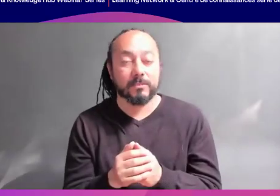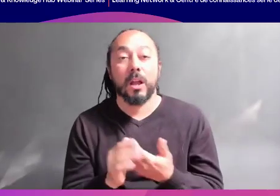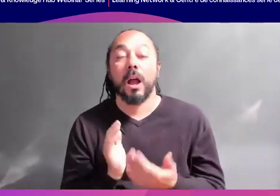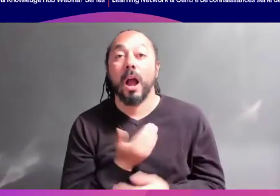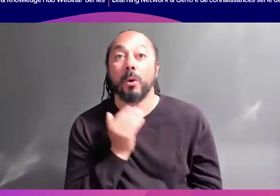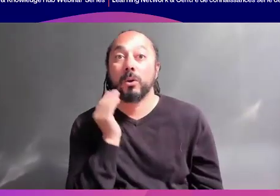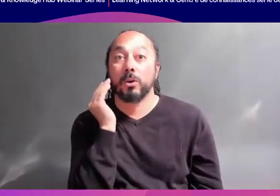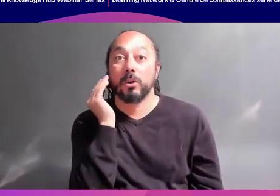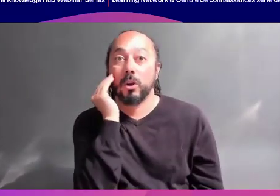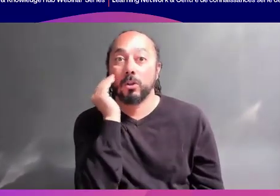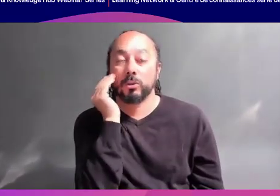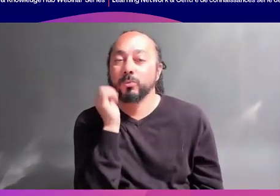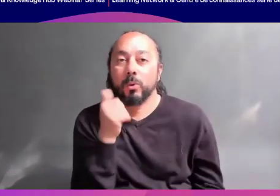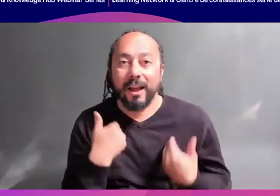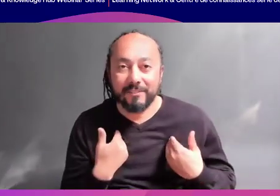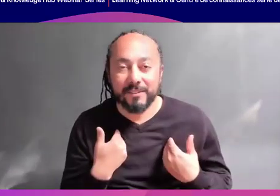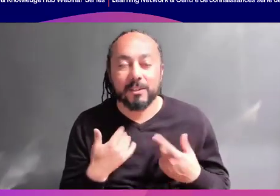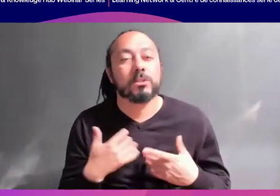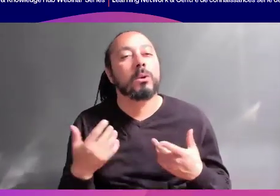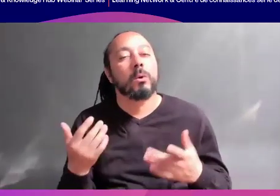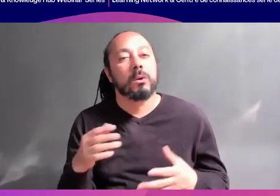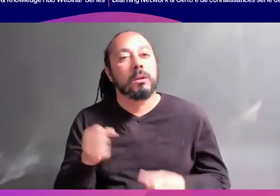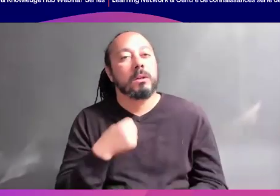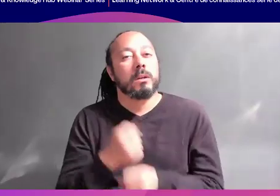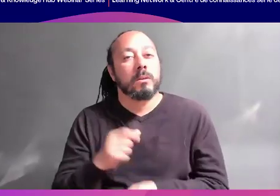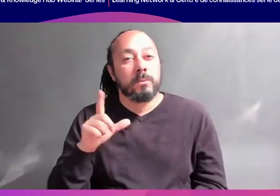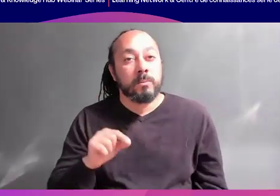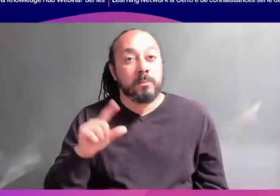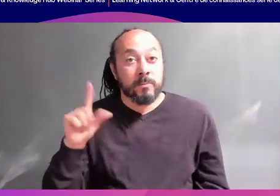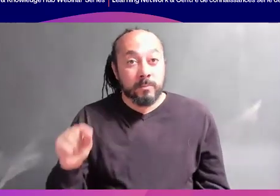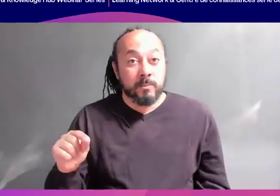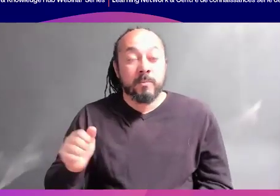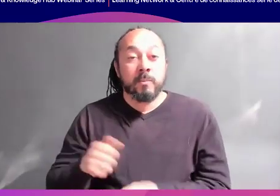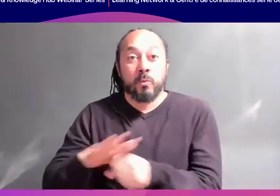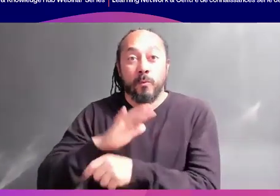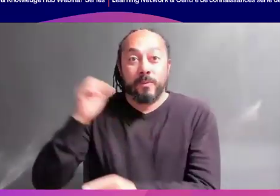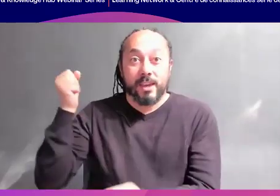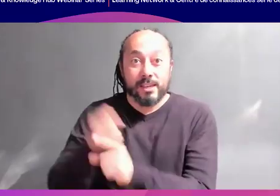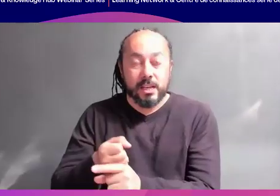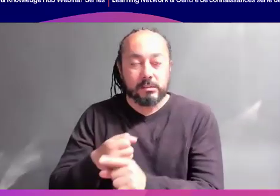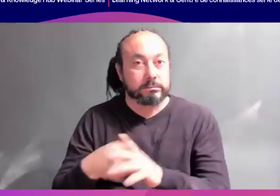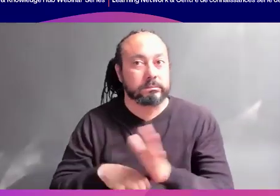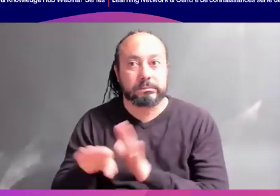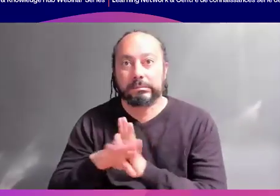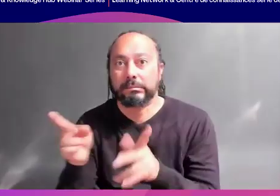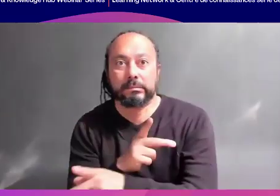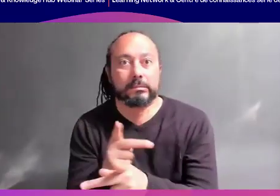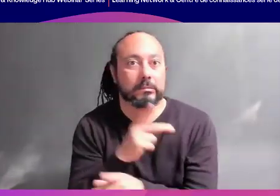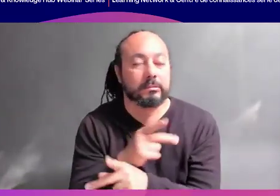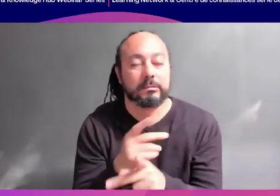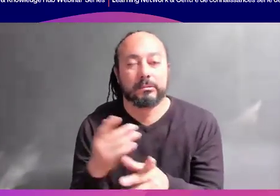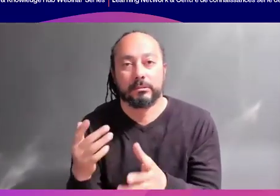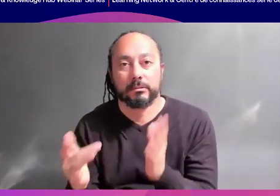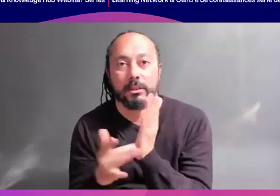very purposeful intention in 2020, especially when COVID hit, that we needed to better understand what was happening